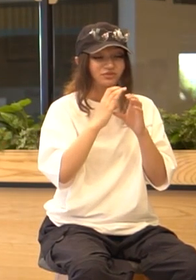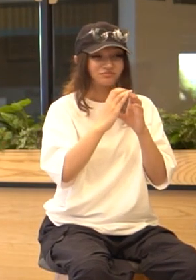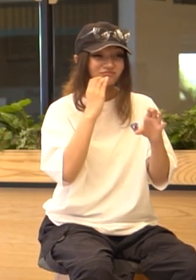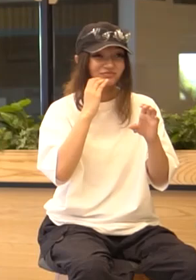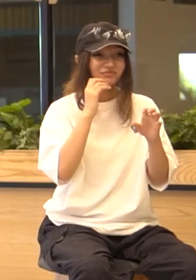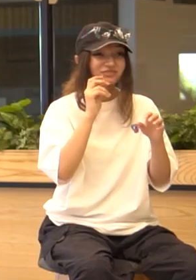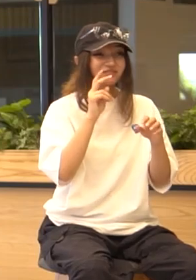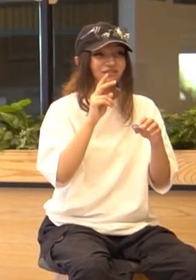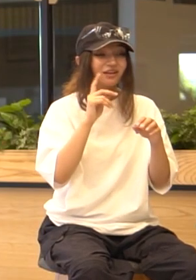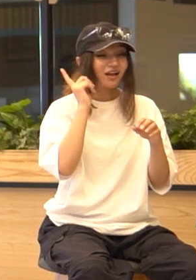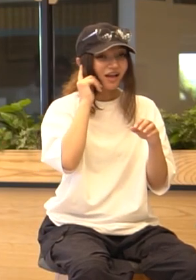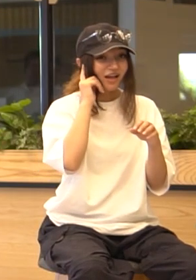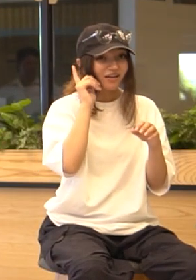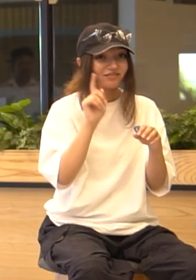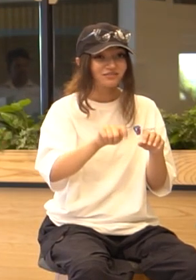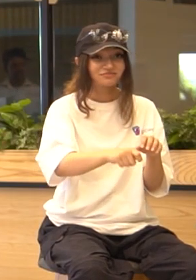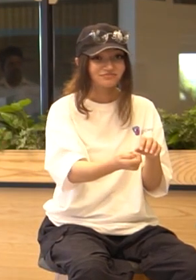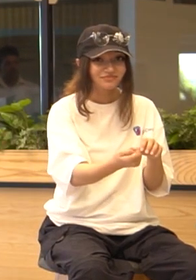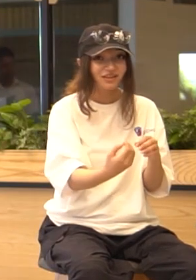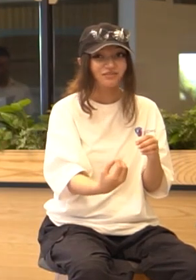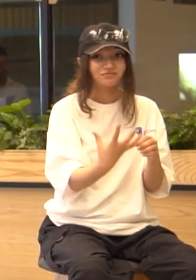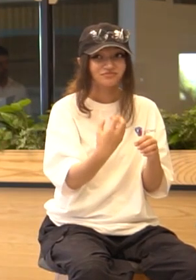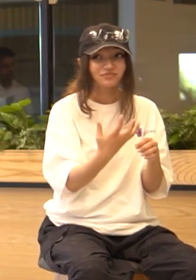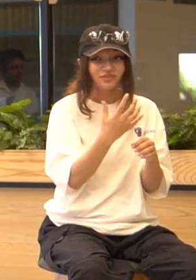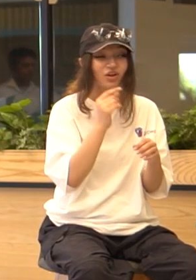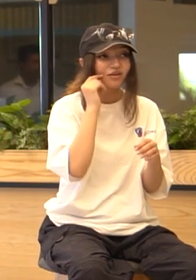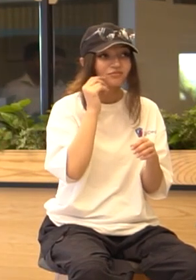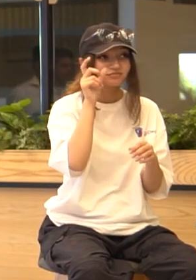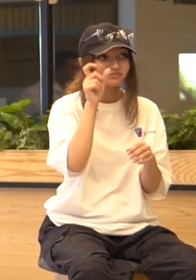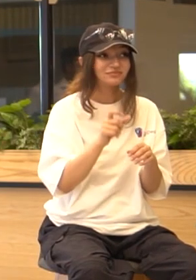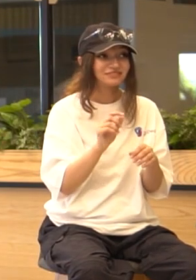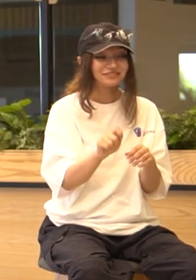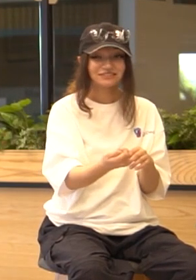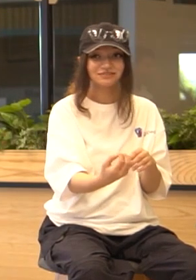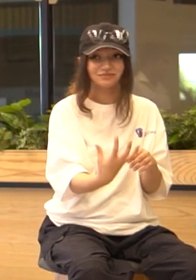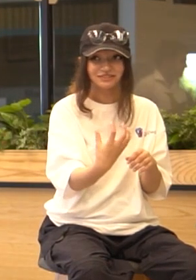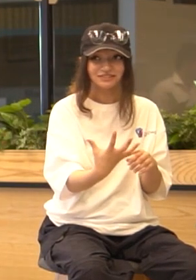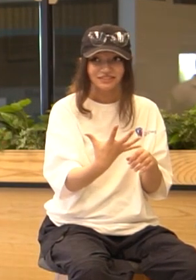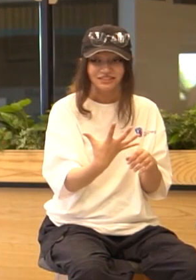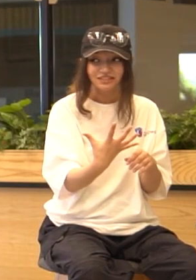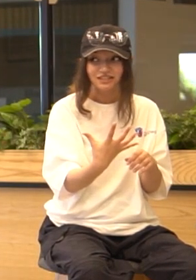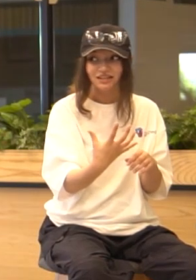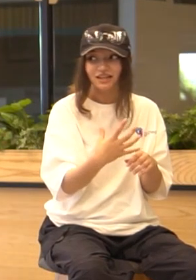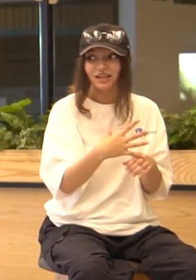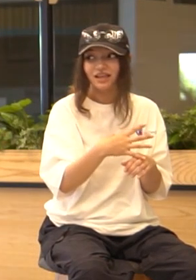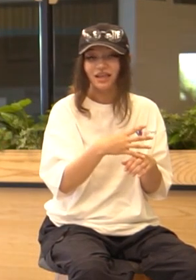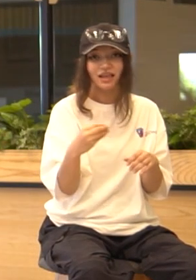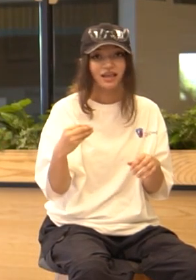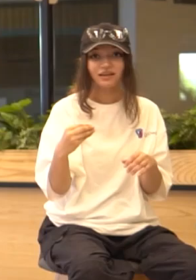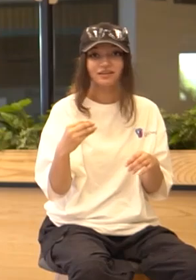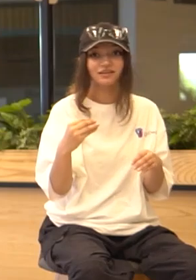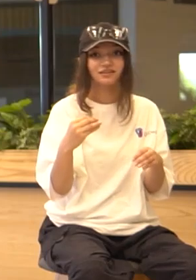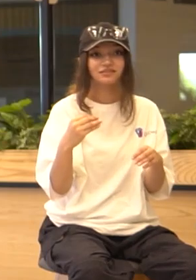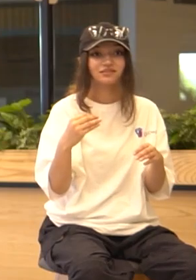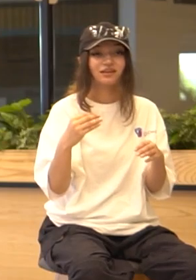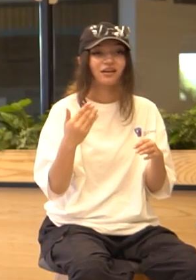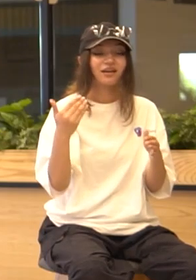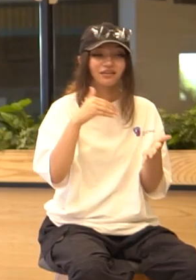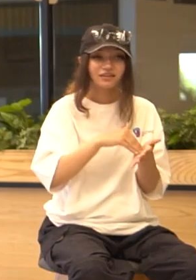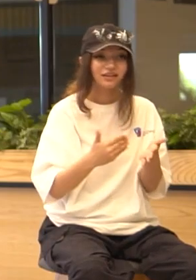a honey-swing-dominated playlist, and also the same landscape on repeat twice a